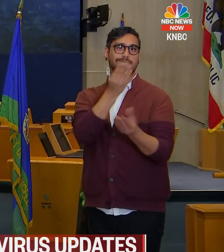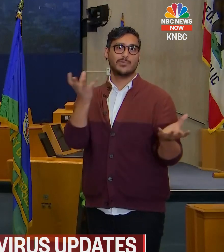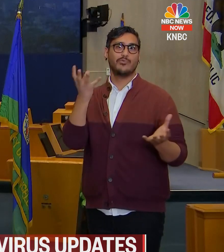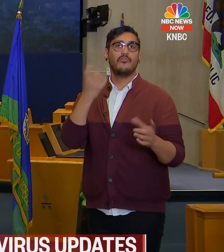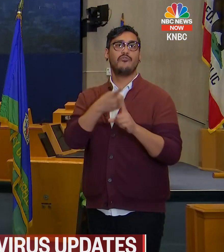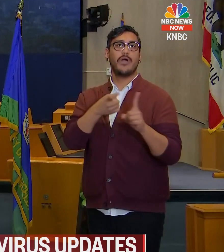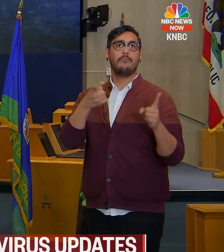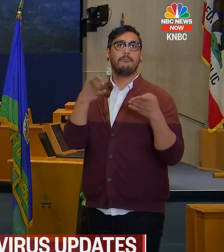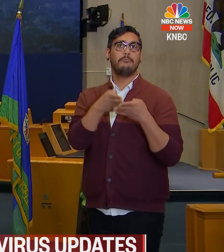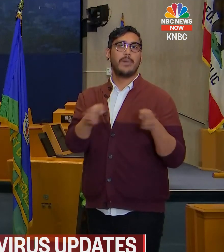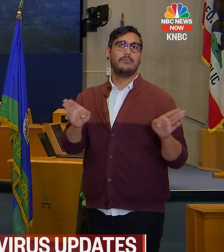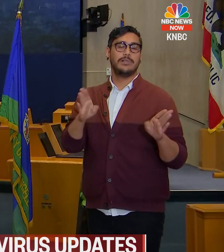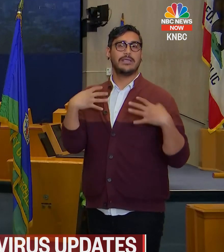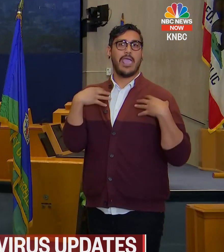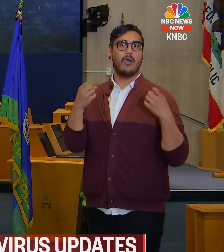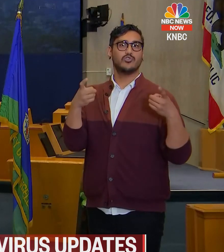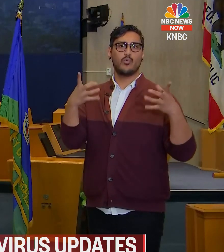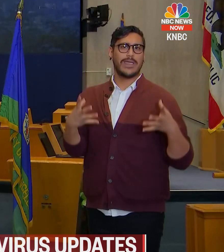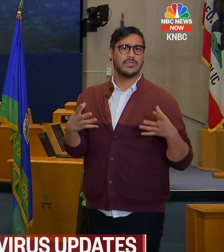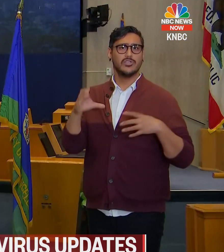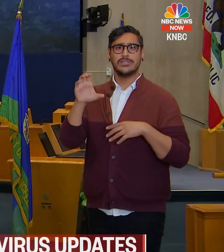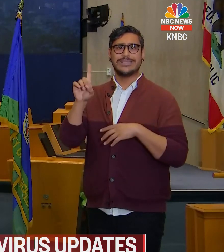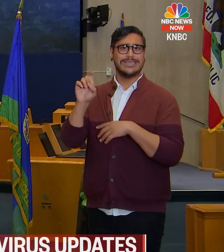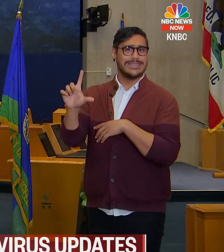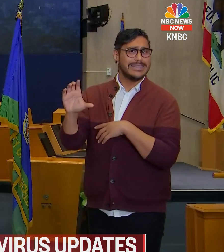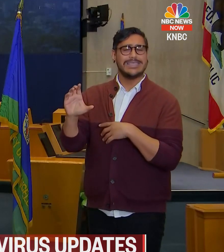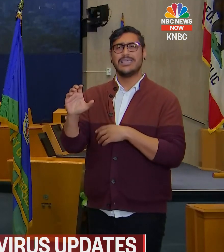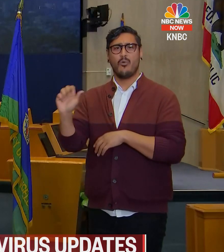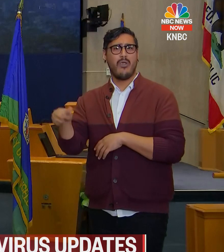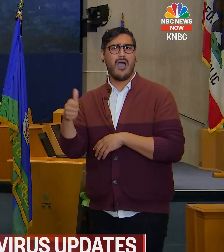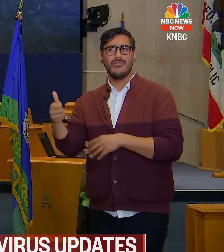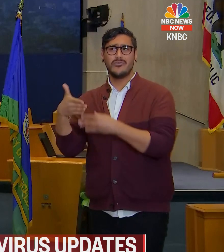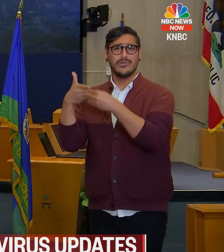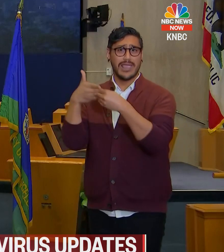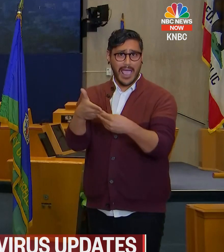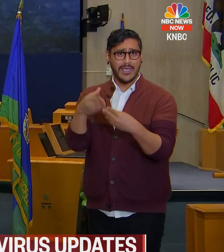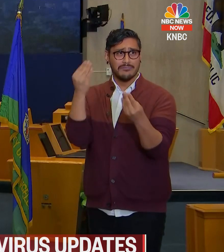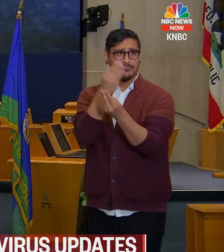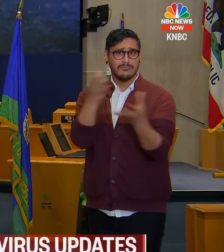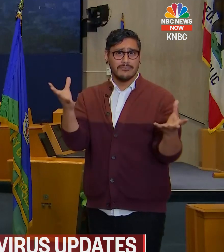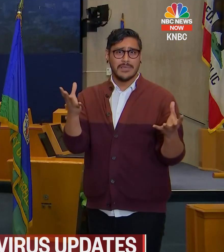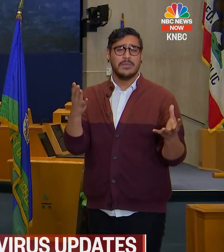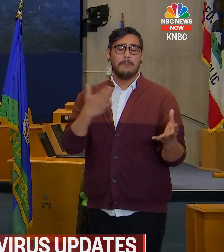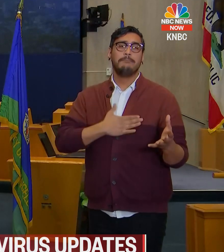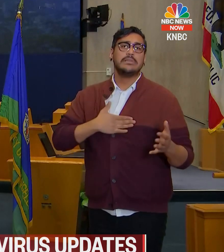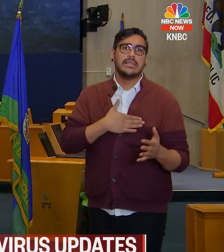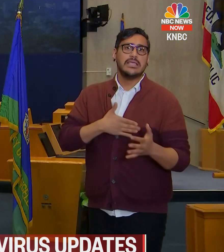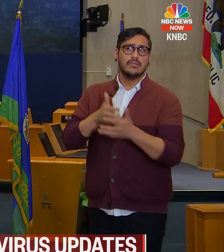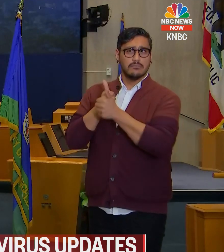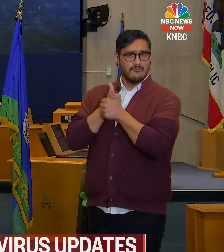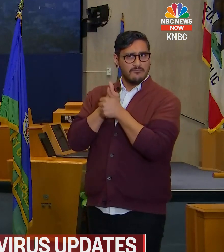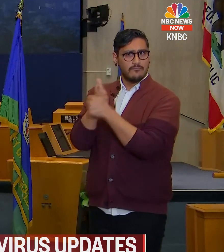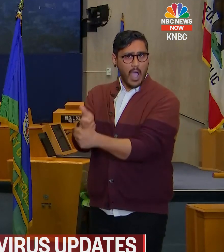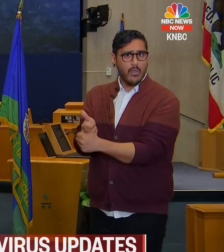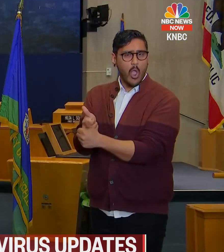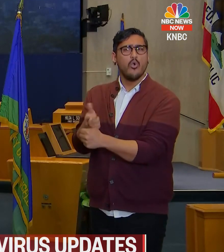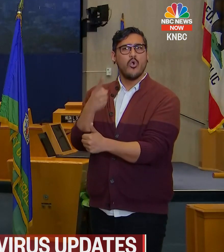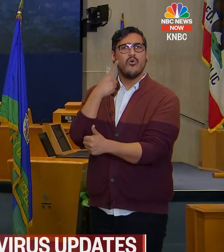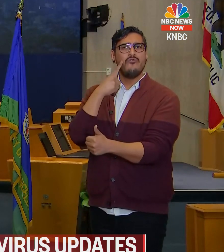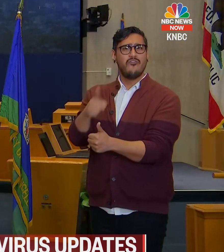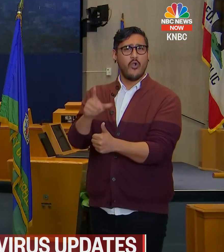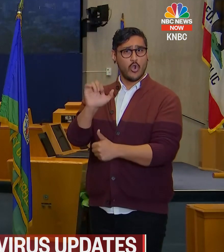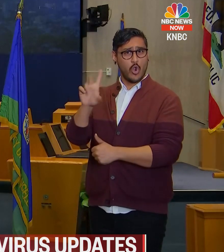director, CDC, and any other guidance to ensure that we're following that guidance to lessen the impact